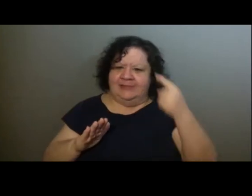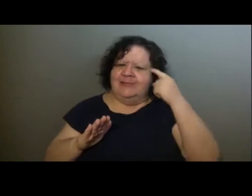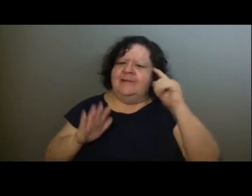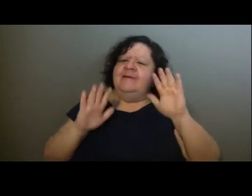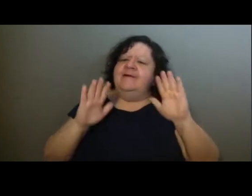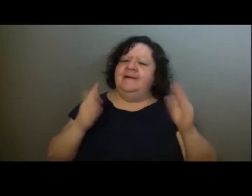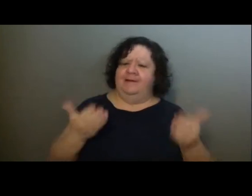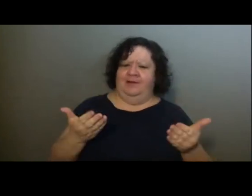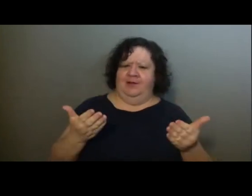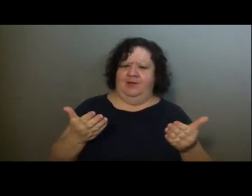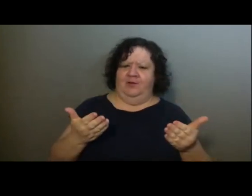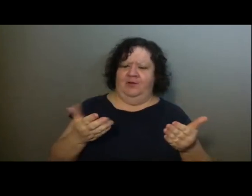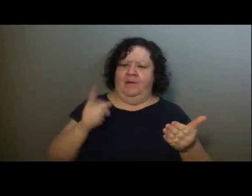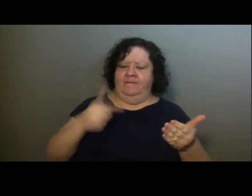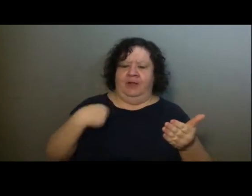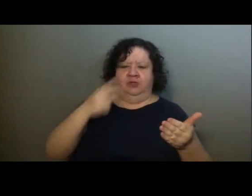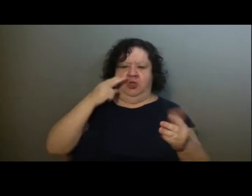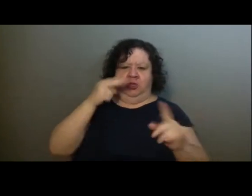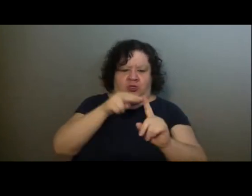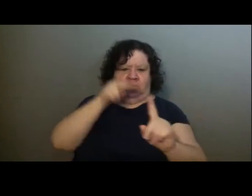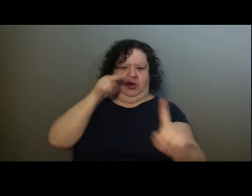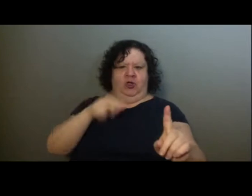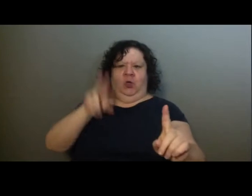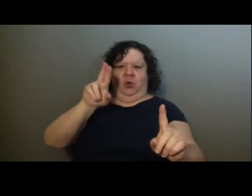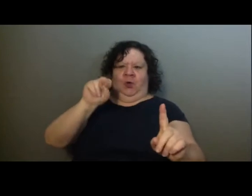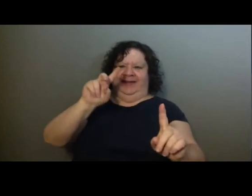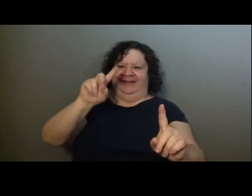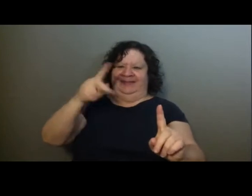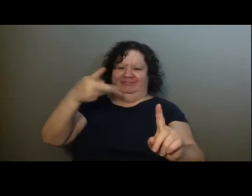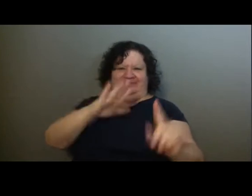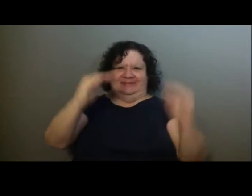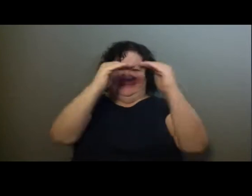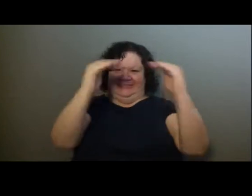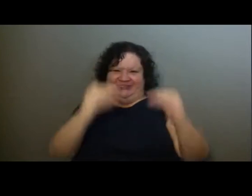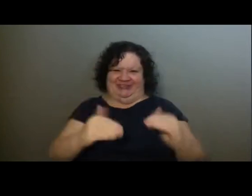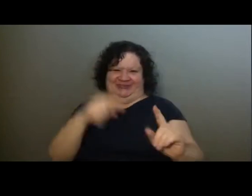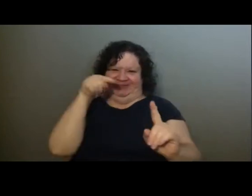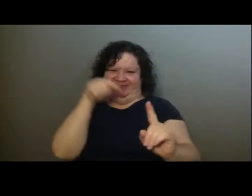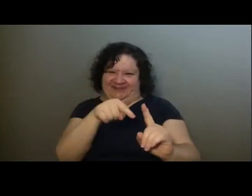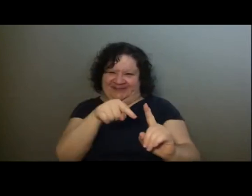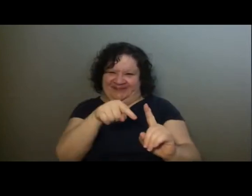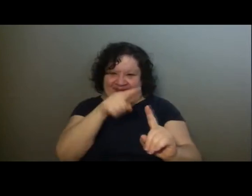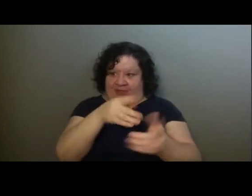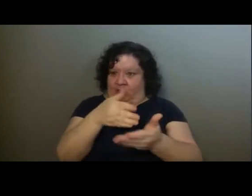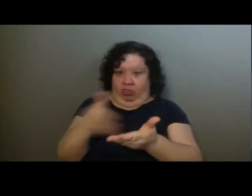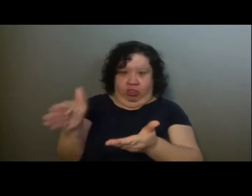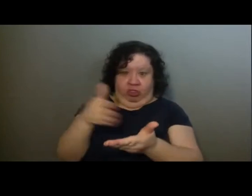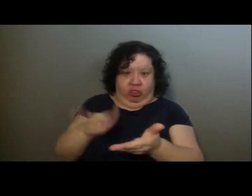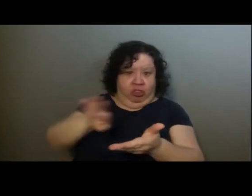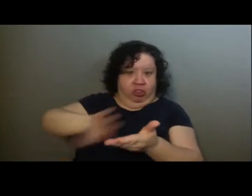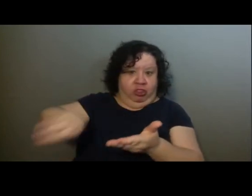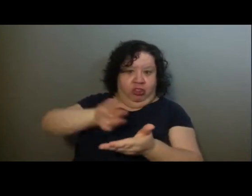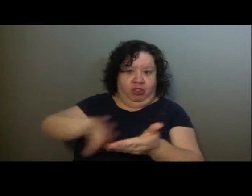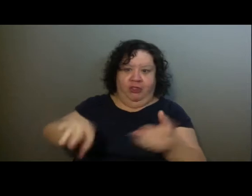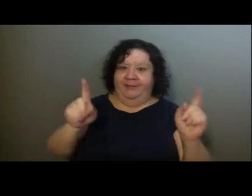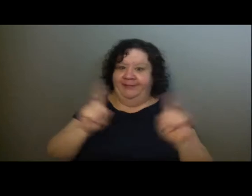of inclusion that is faced in the country. So it means working on our normative and human rights